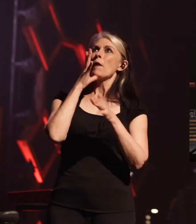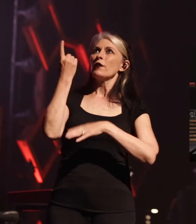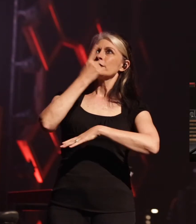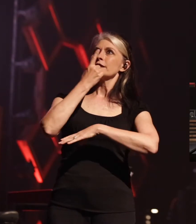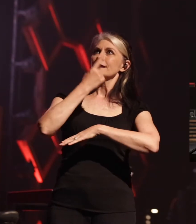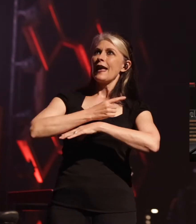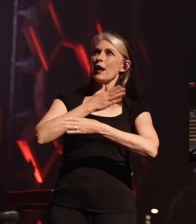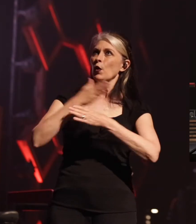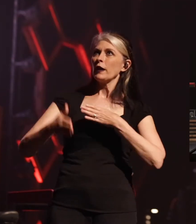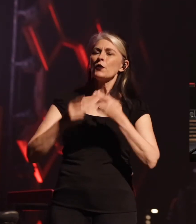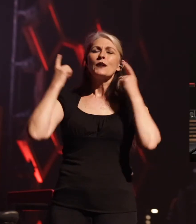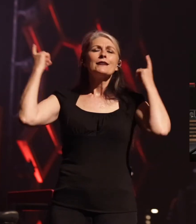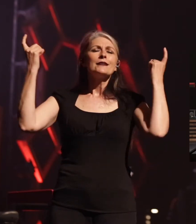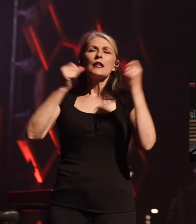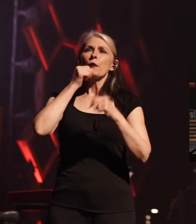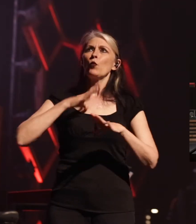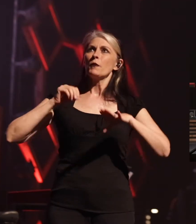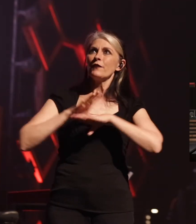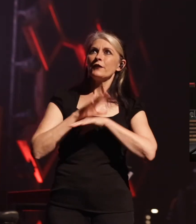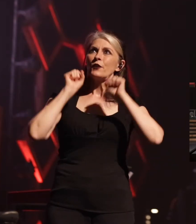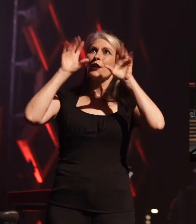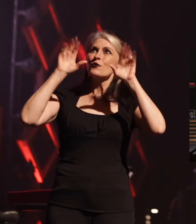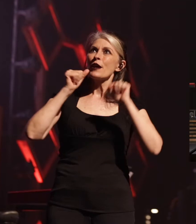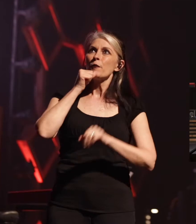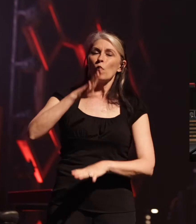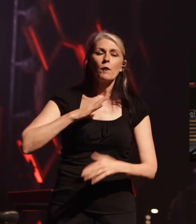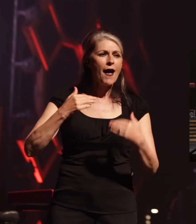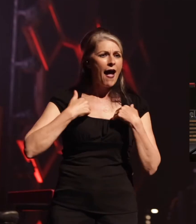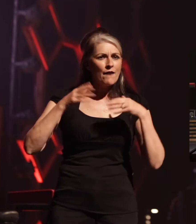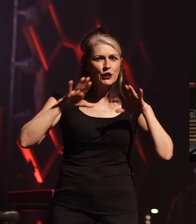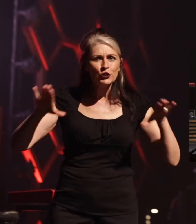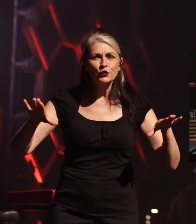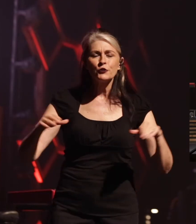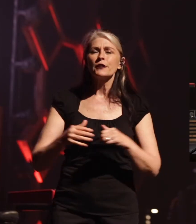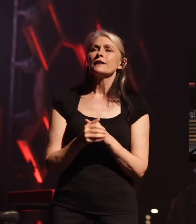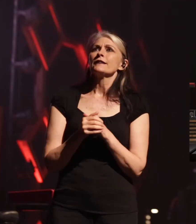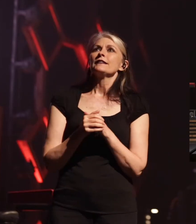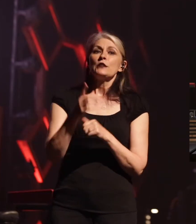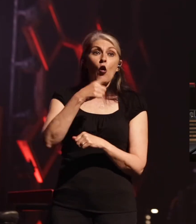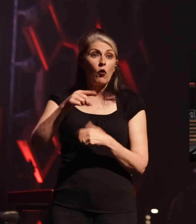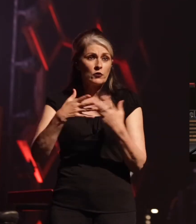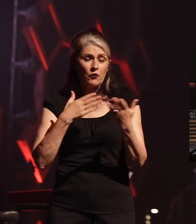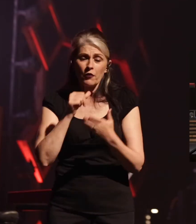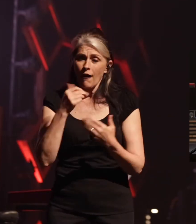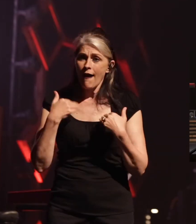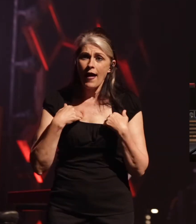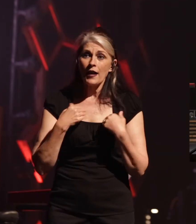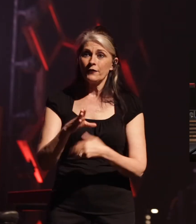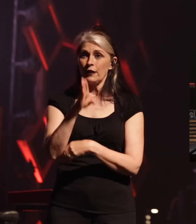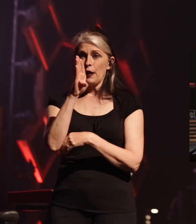of influence, those incredible ladies who have had children, God, and those, even though they may not have biological